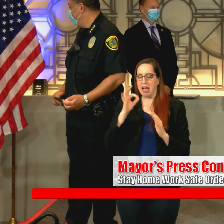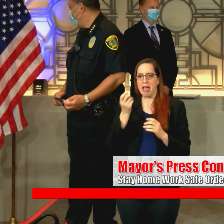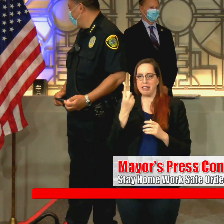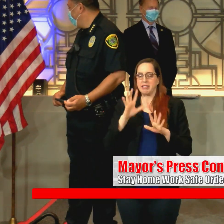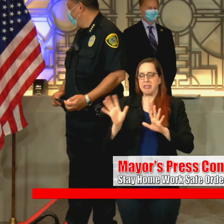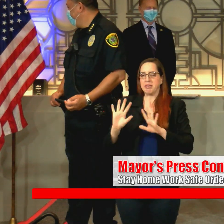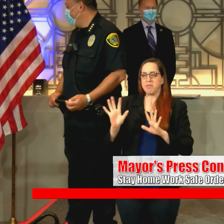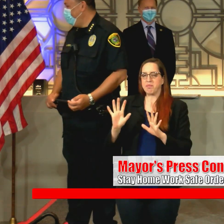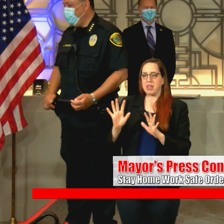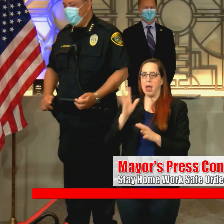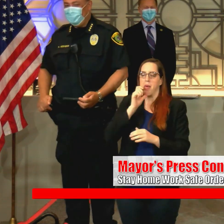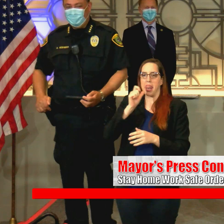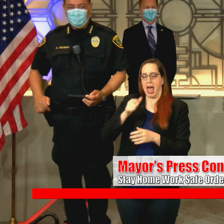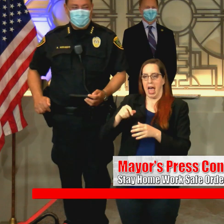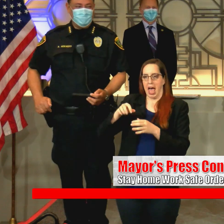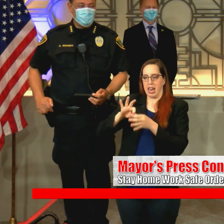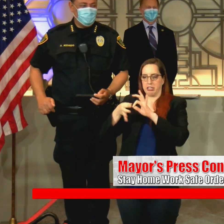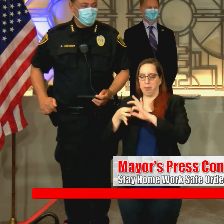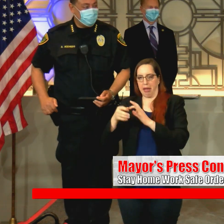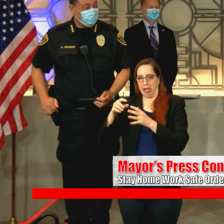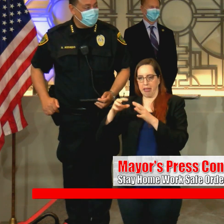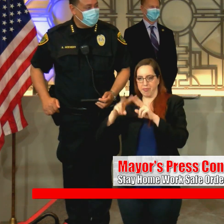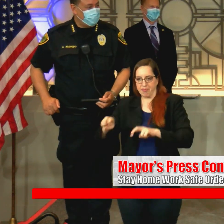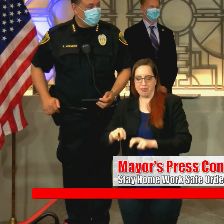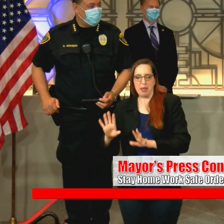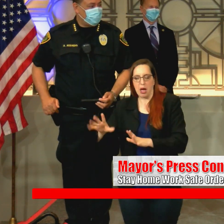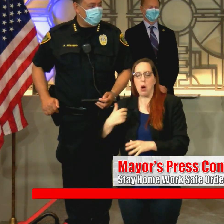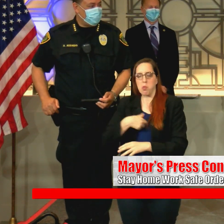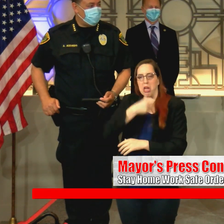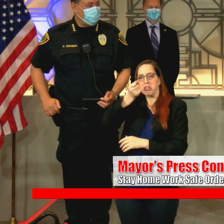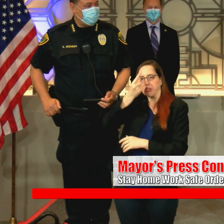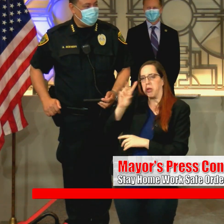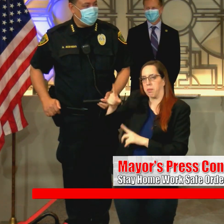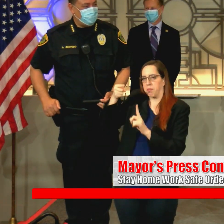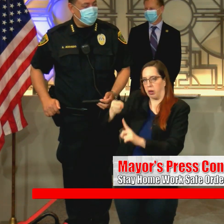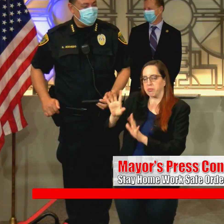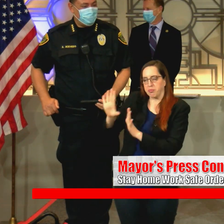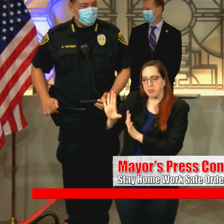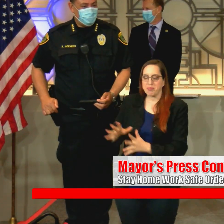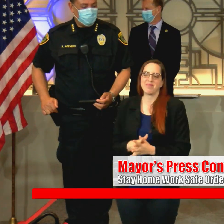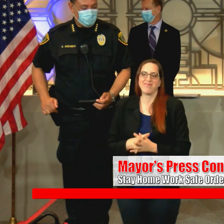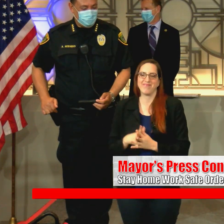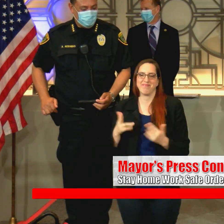don't think I'm going to interpret that last phrase, but we got the gist of what you were saying, Chief.